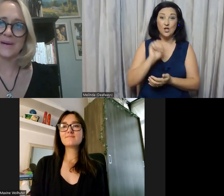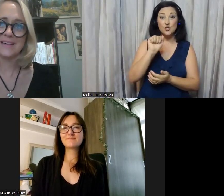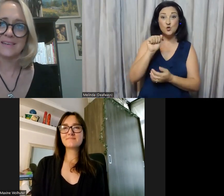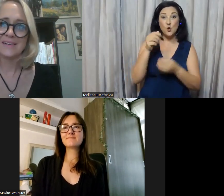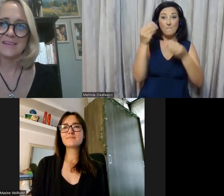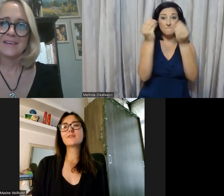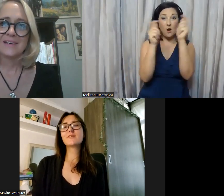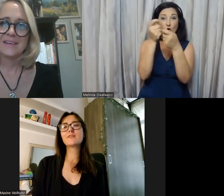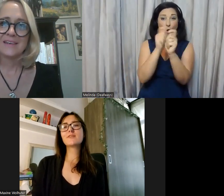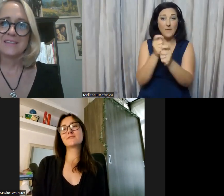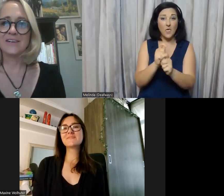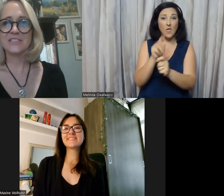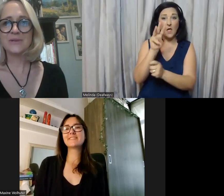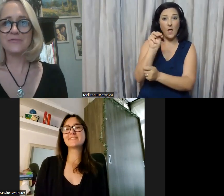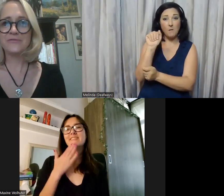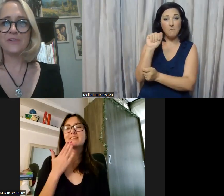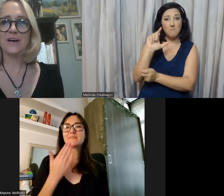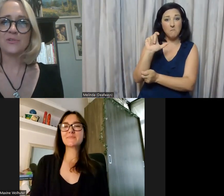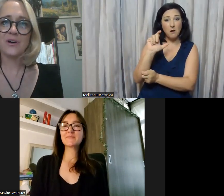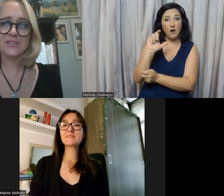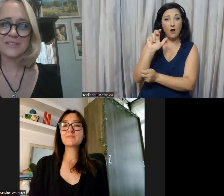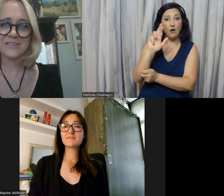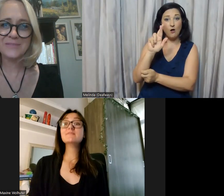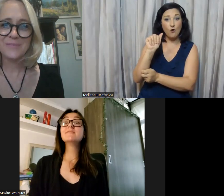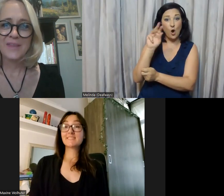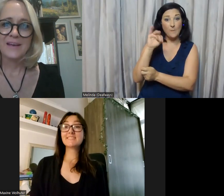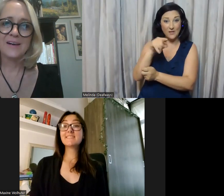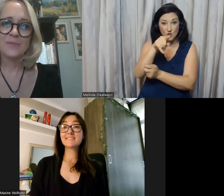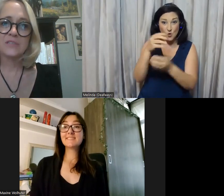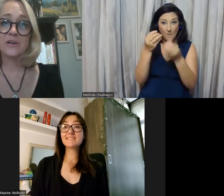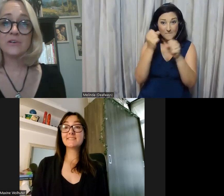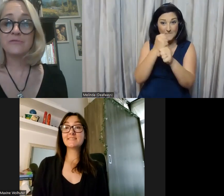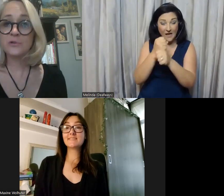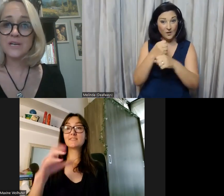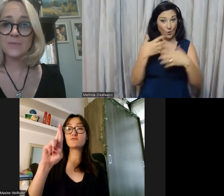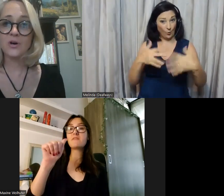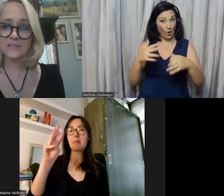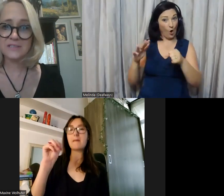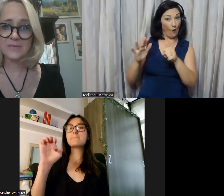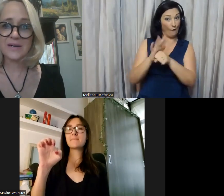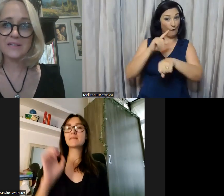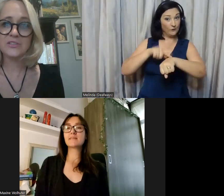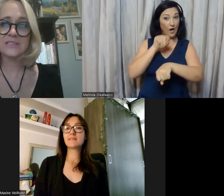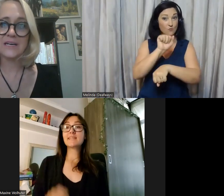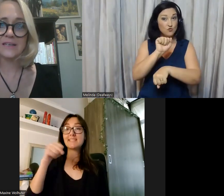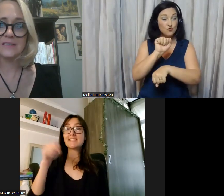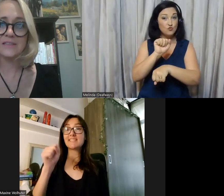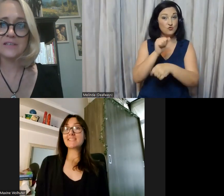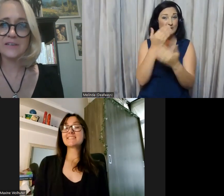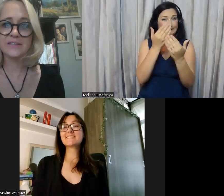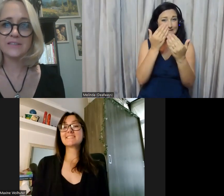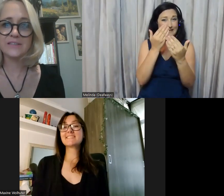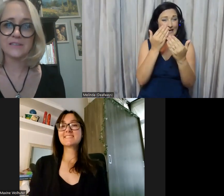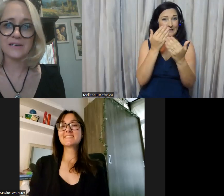make. So I just want to ask you, so are you a full-time artist? Apparently you studied